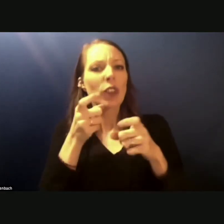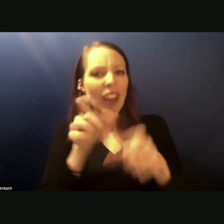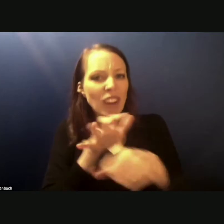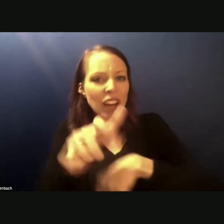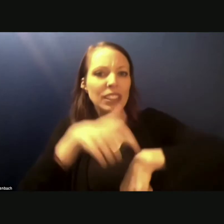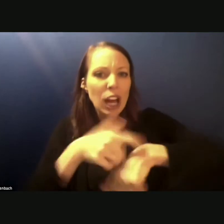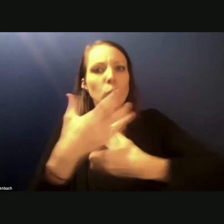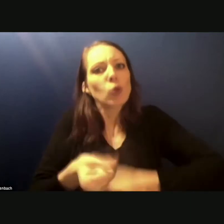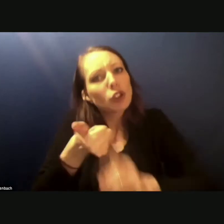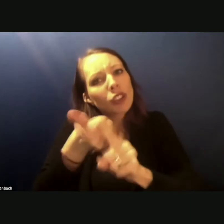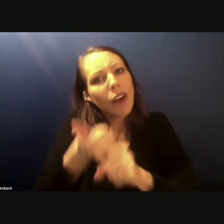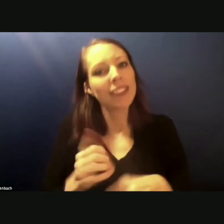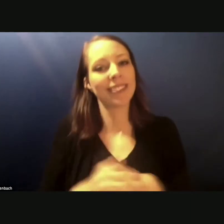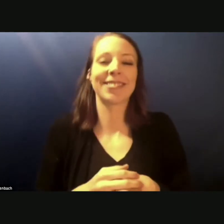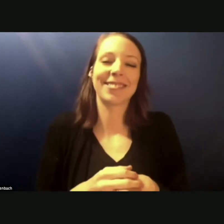okay.